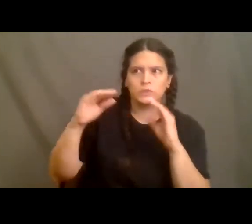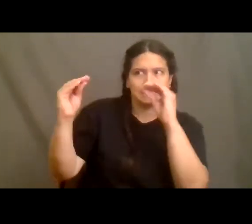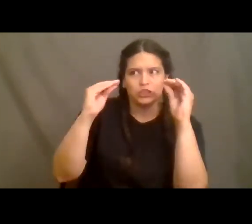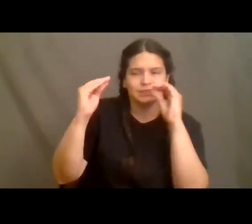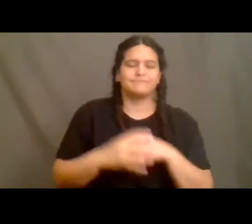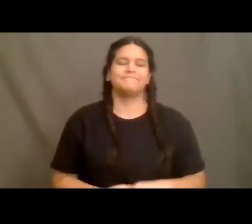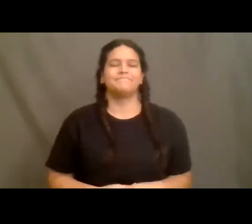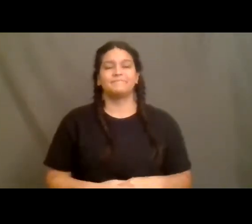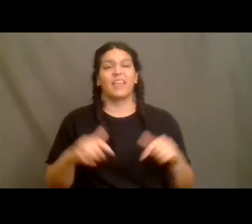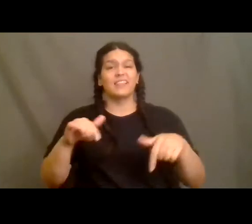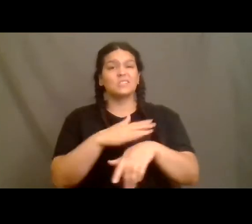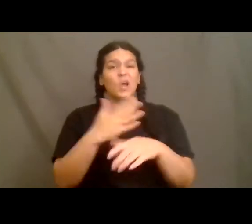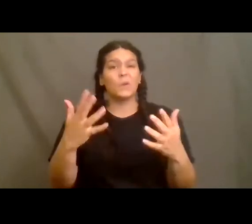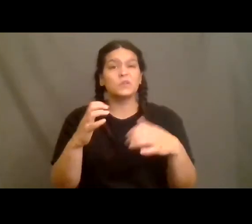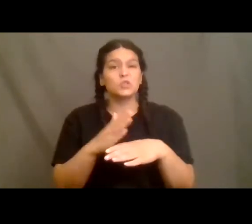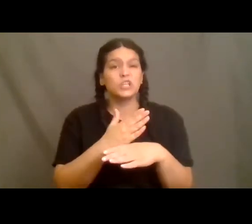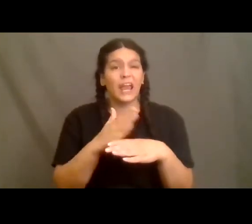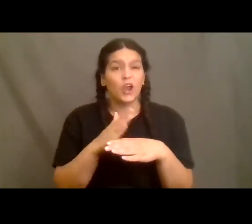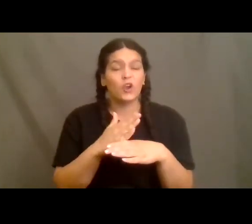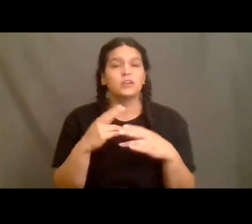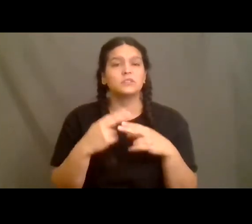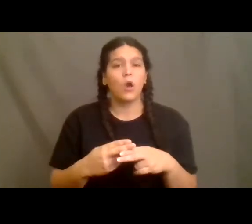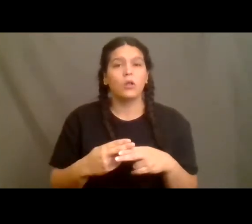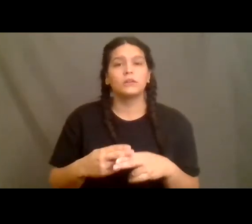to share with you is called A Child of Water.